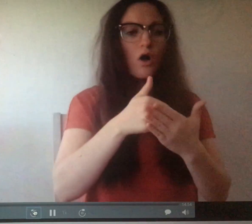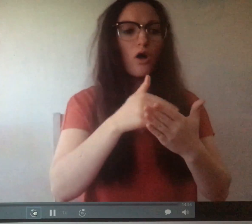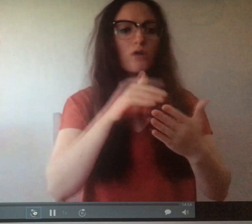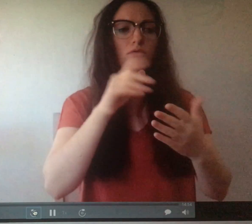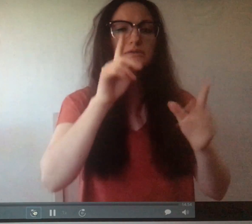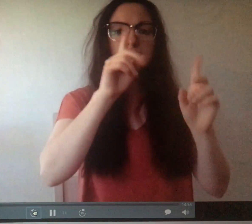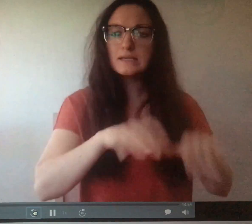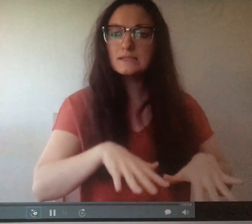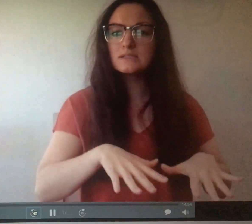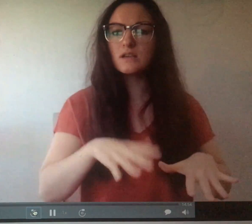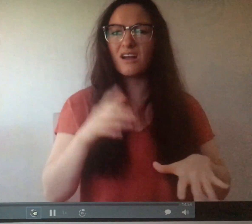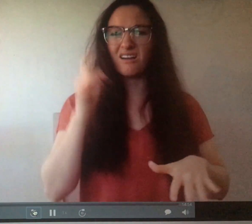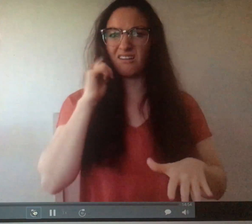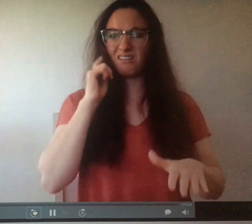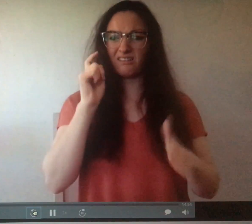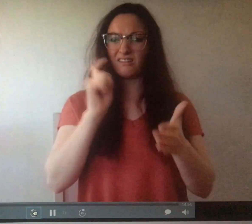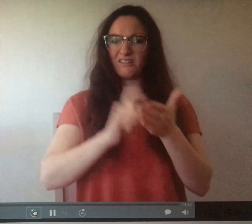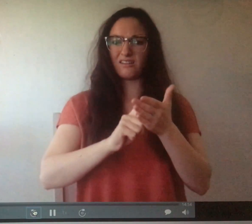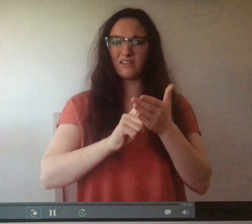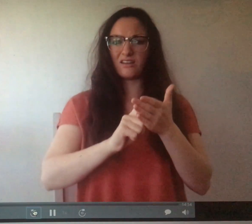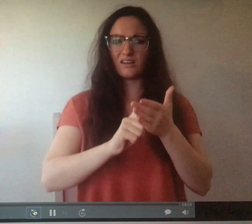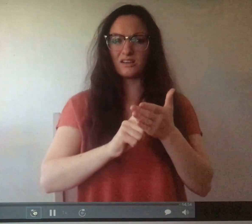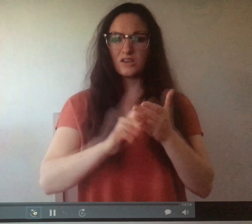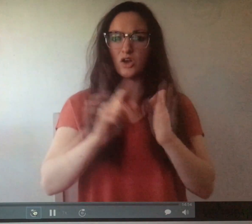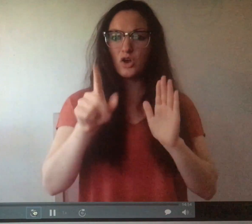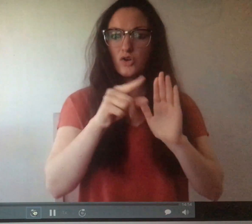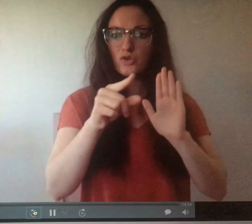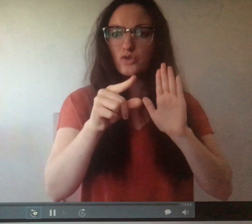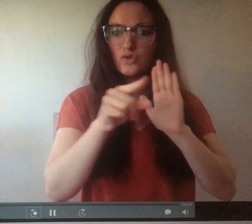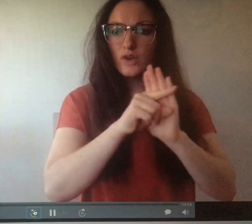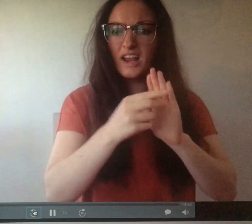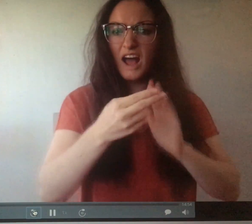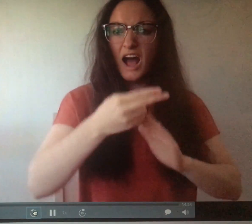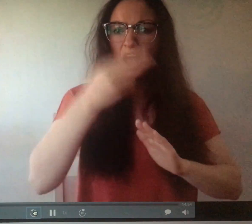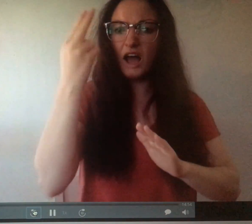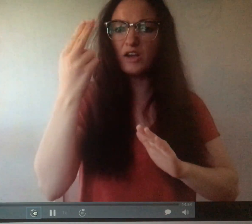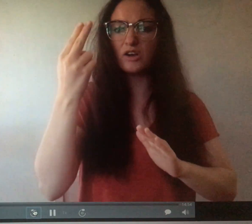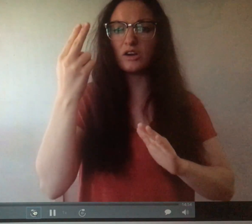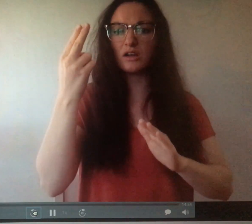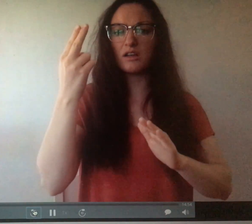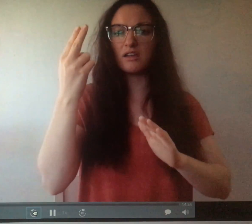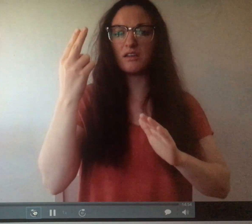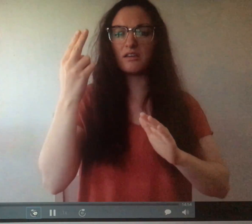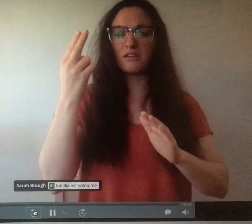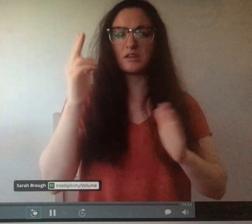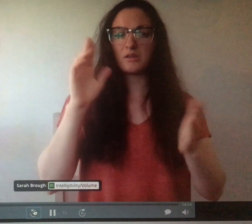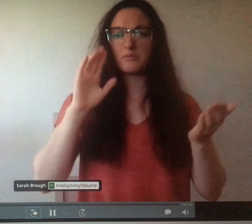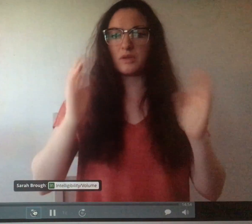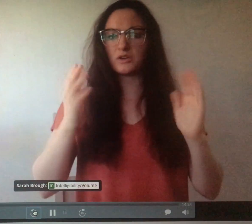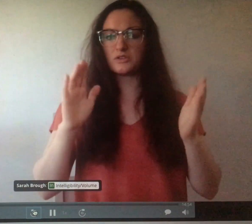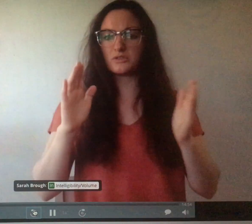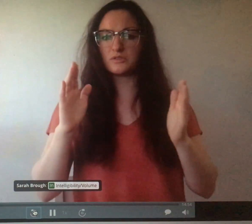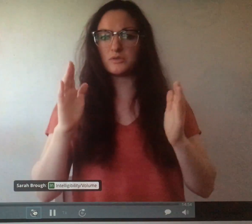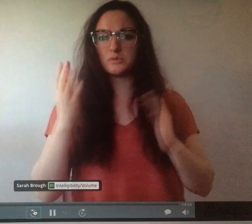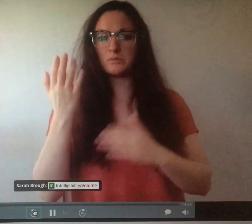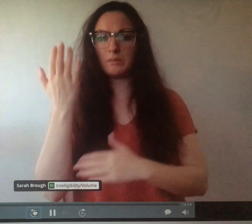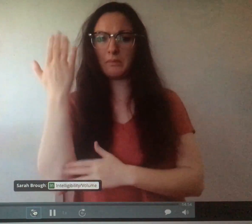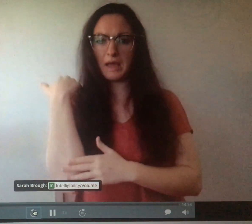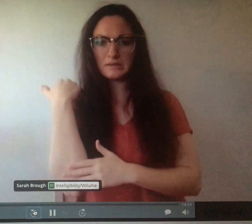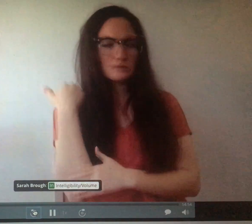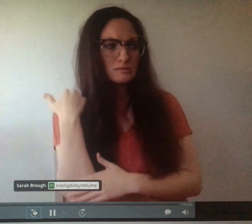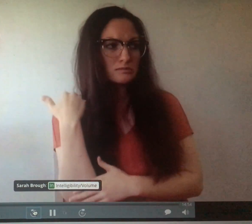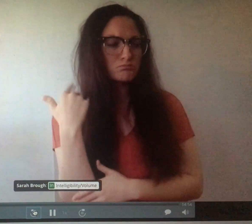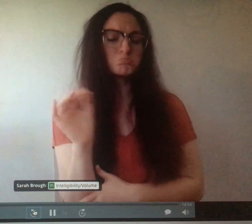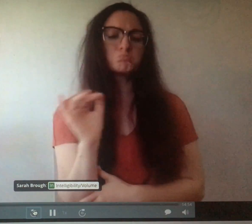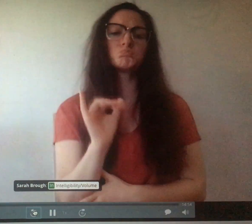and a half higher than it ever had run before. I thought that was rather interesting.